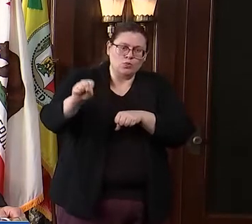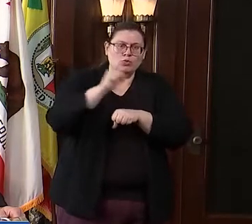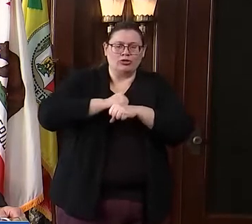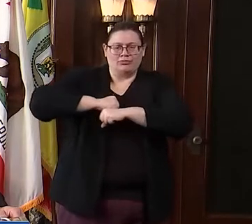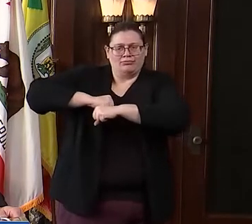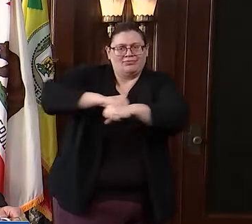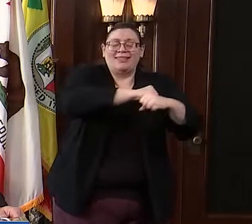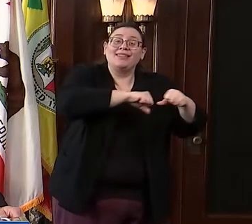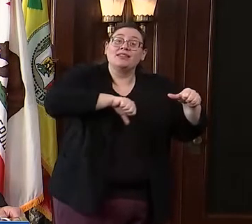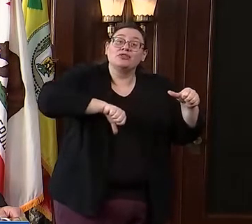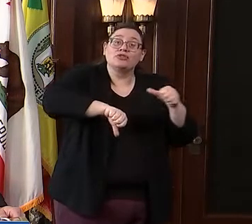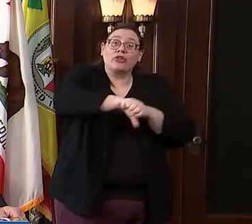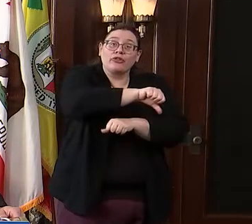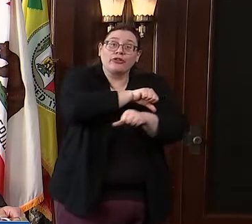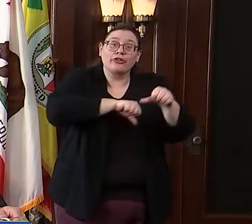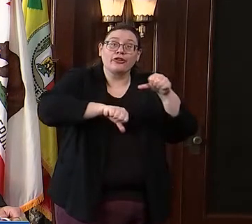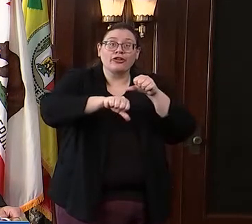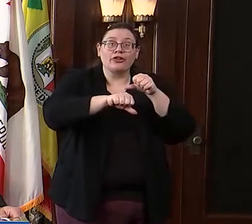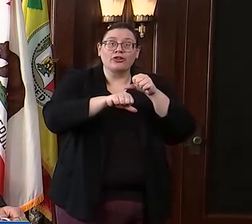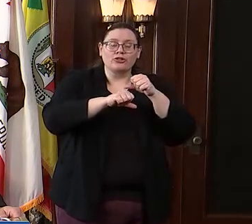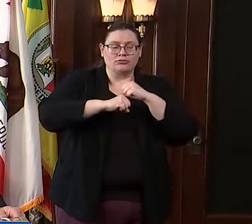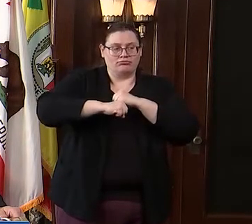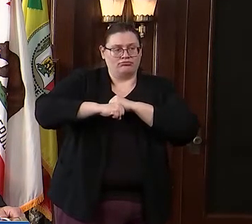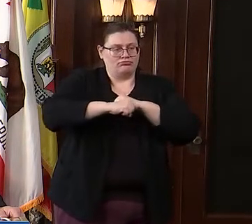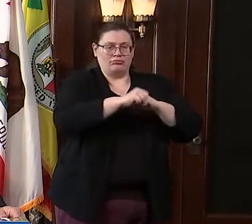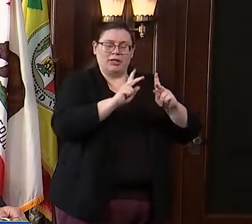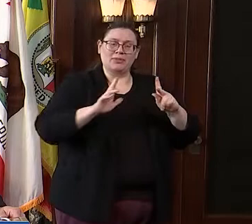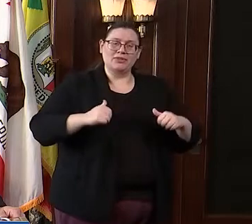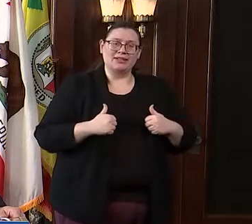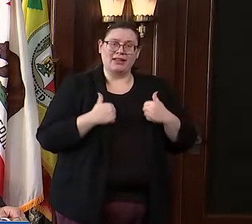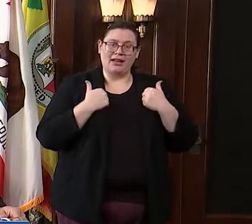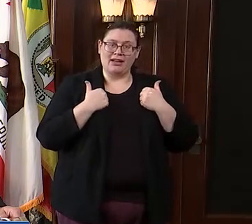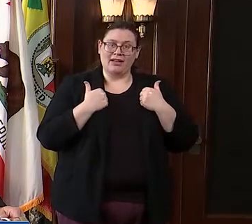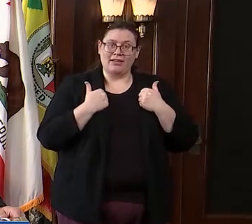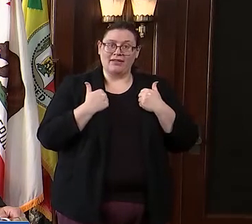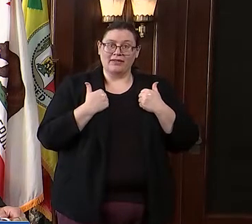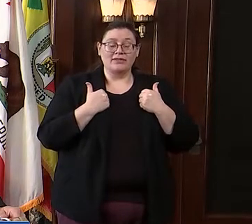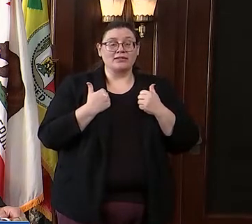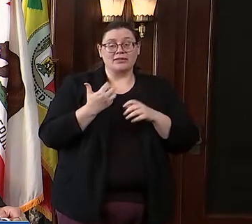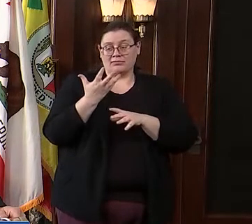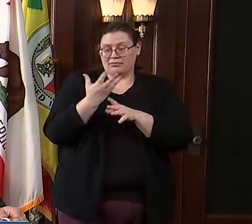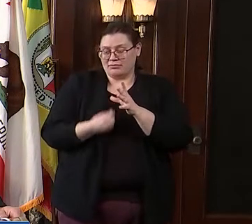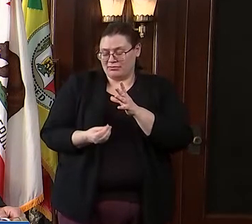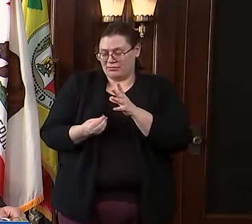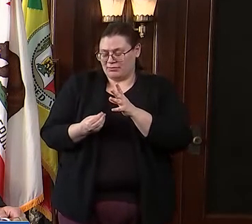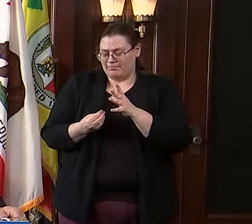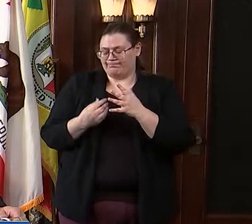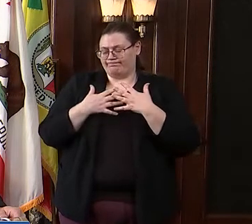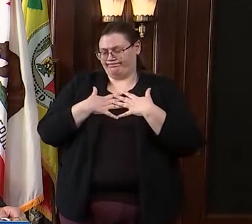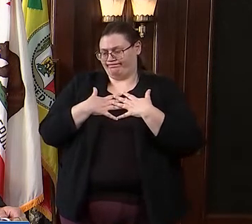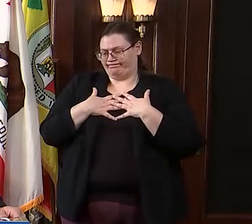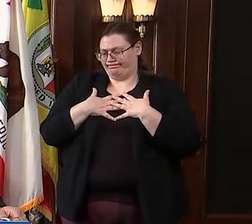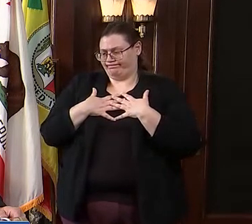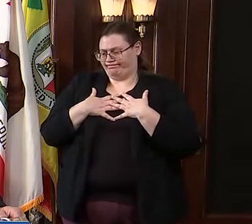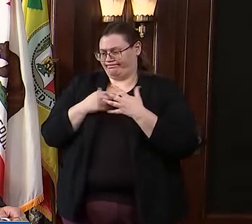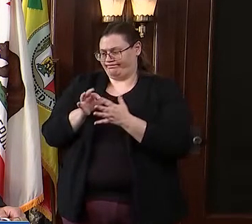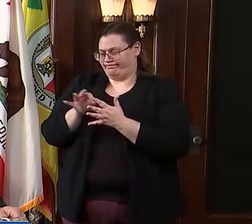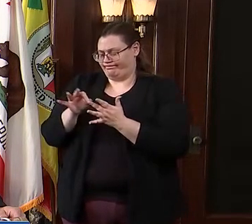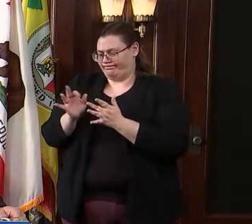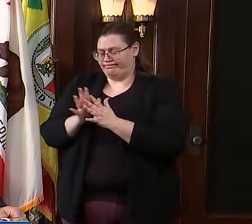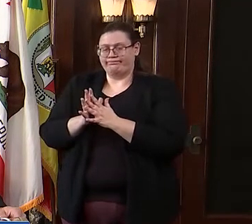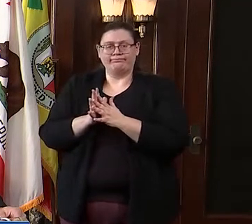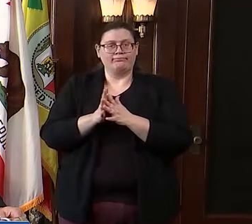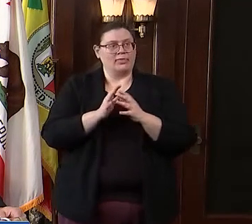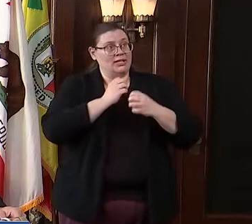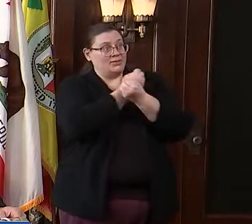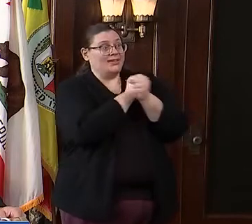another and to save lives. Only lost lives we can count, and saved ones we can never. But we